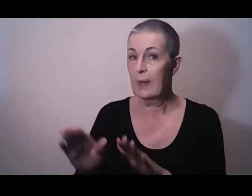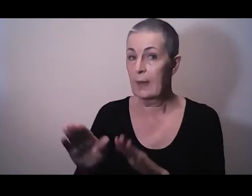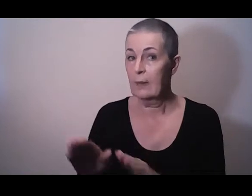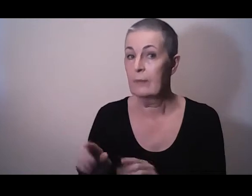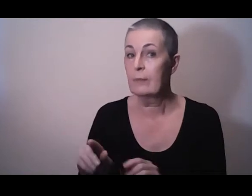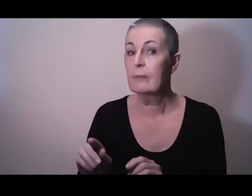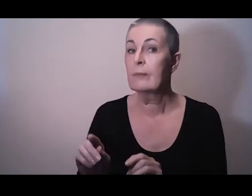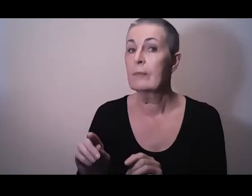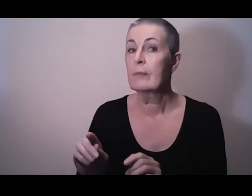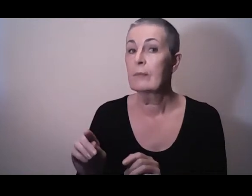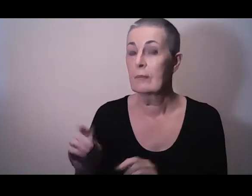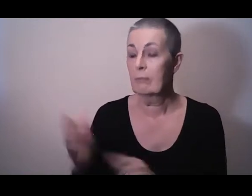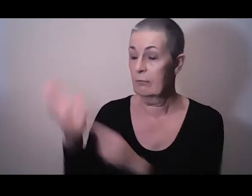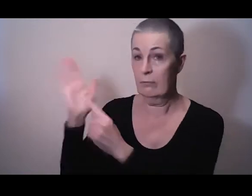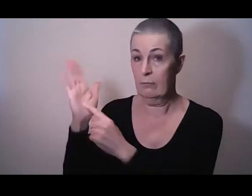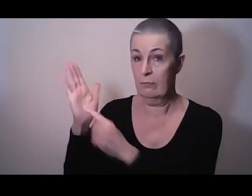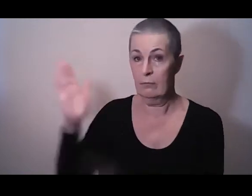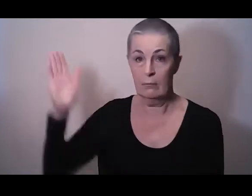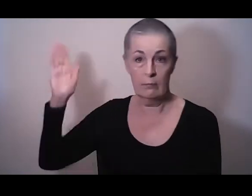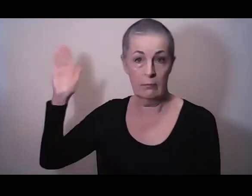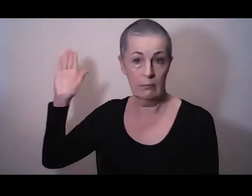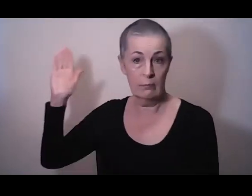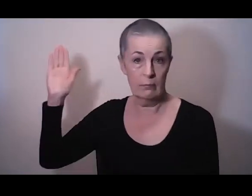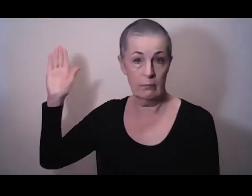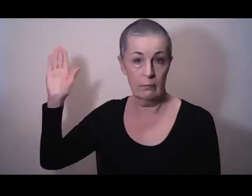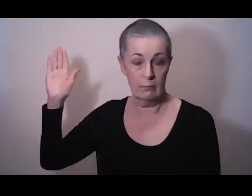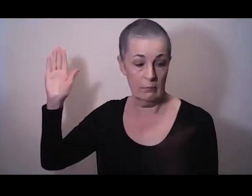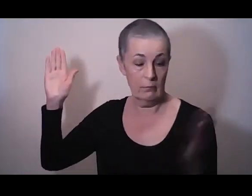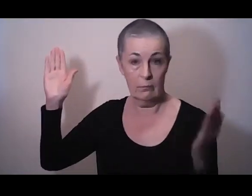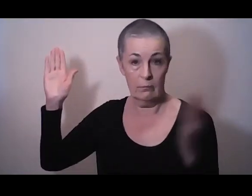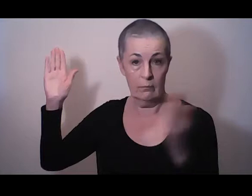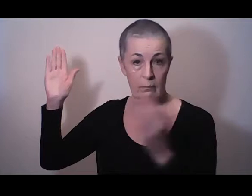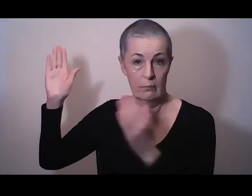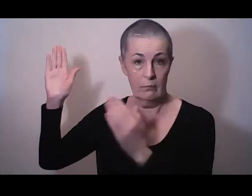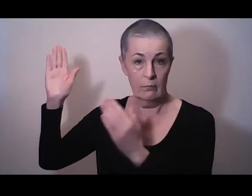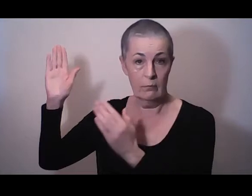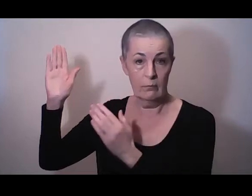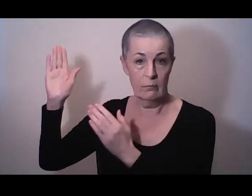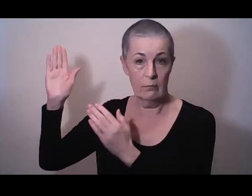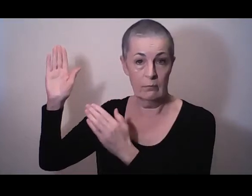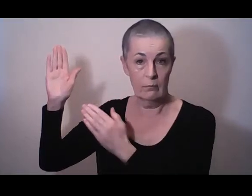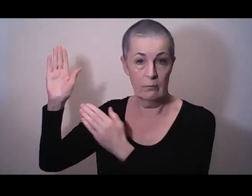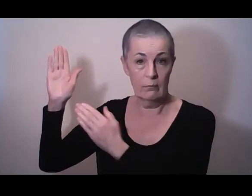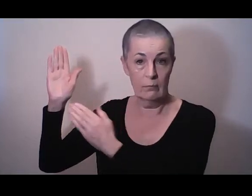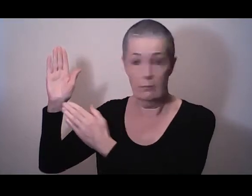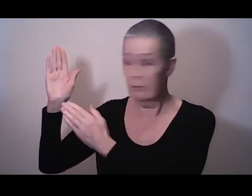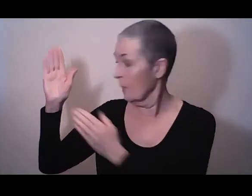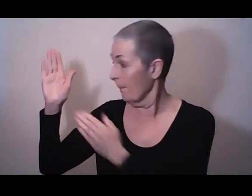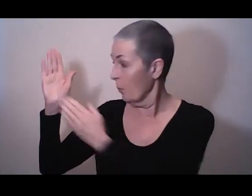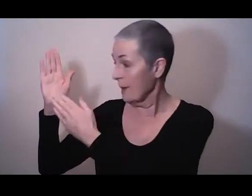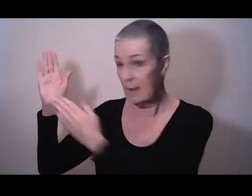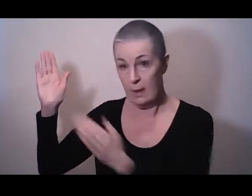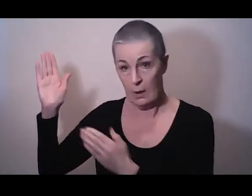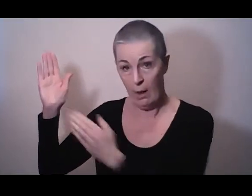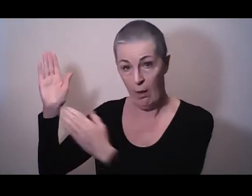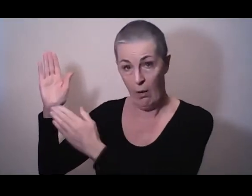back hand is pointing the palm forward, and the other hand is pointing into that palm. And